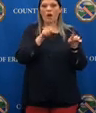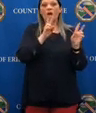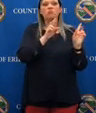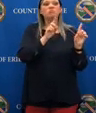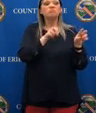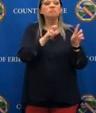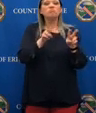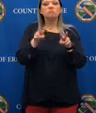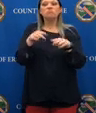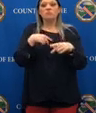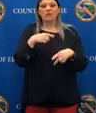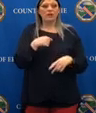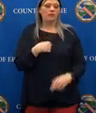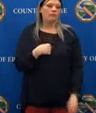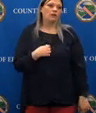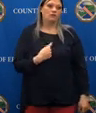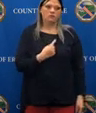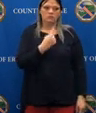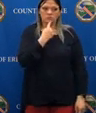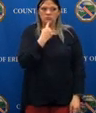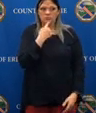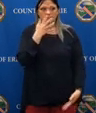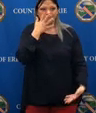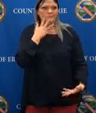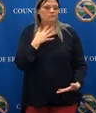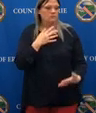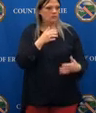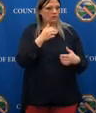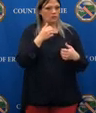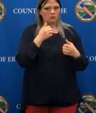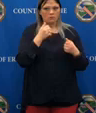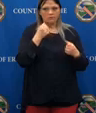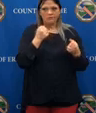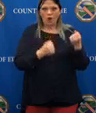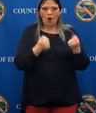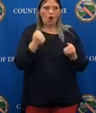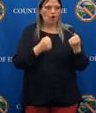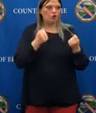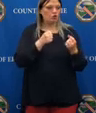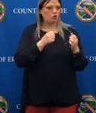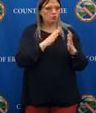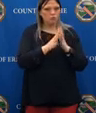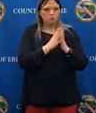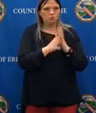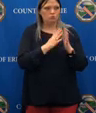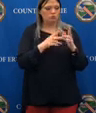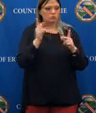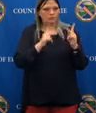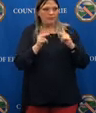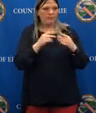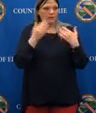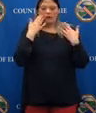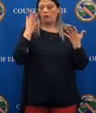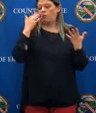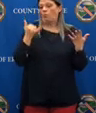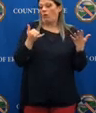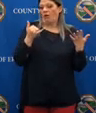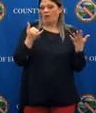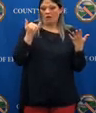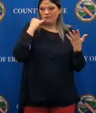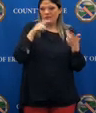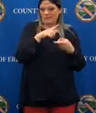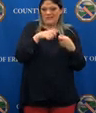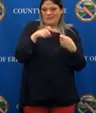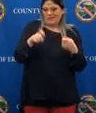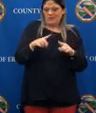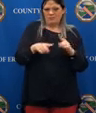traffic on the roads and people out and about, and I'm not exactly certain why they're out there unless they have particular needs. But it can